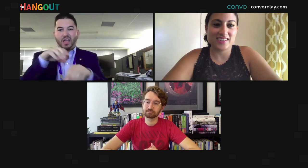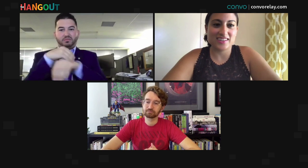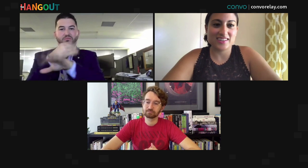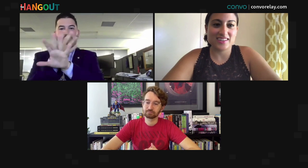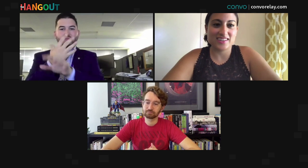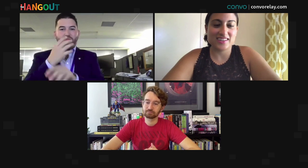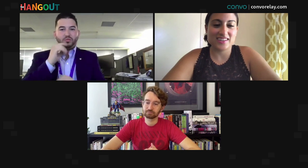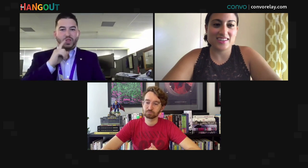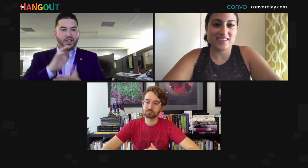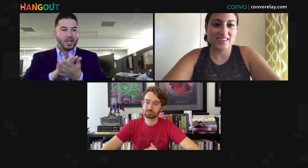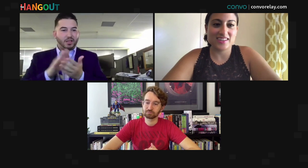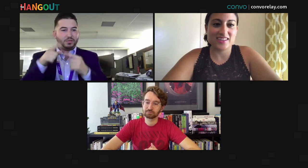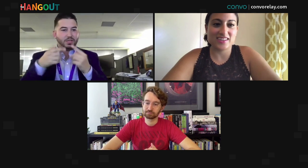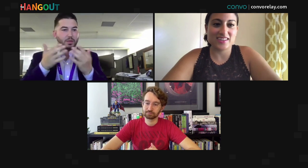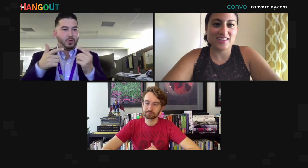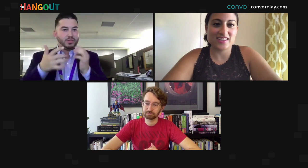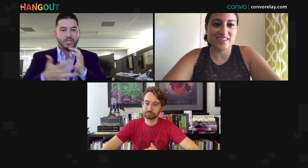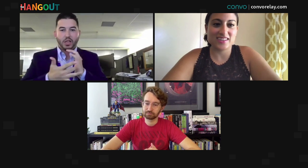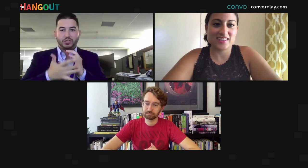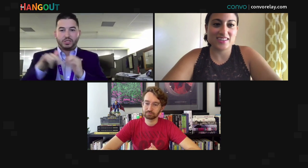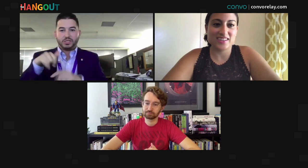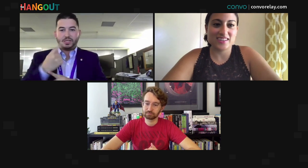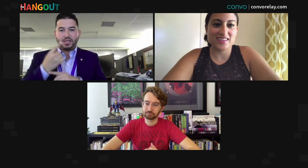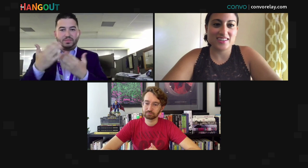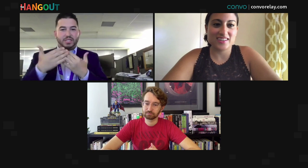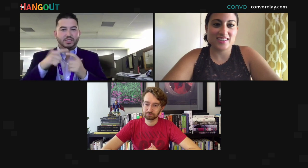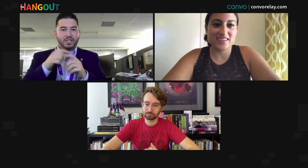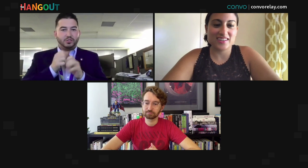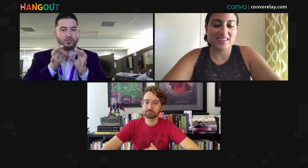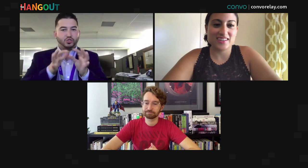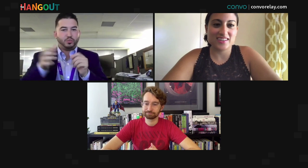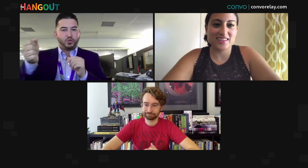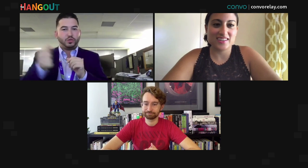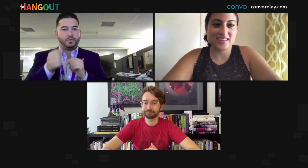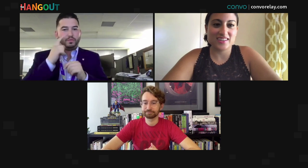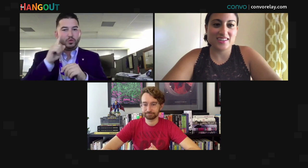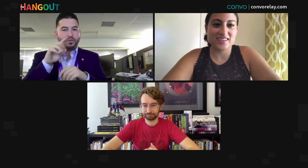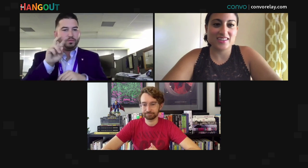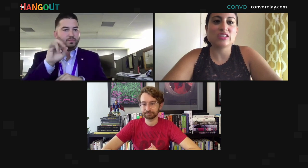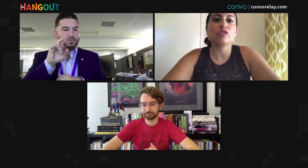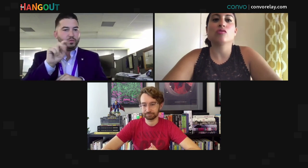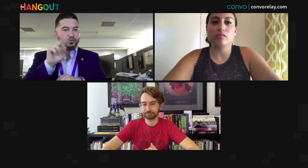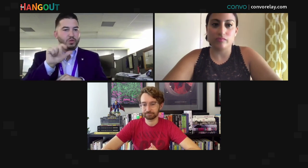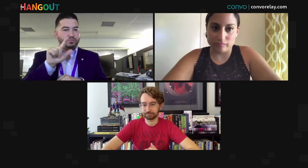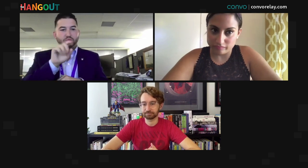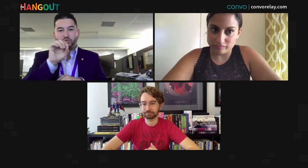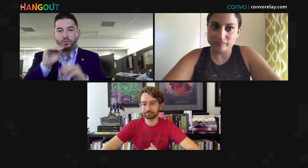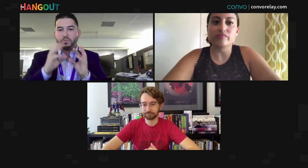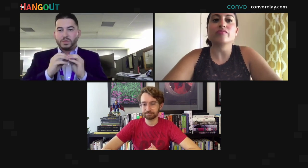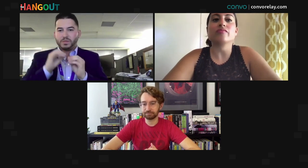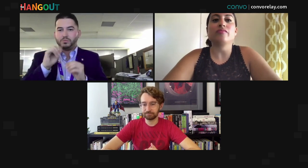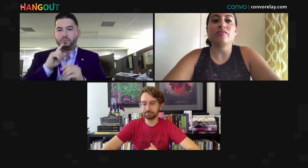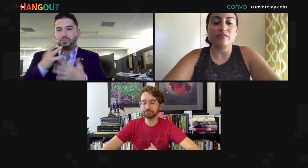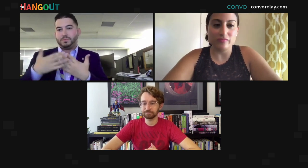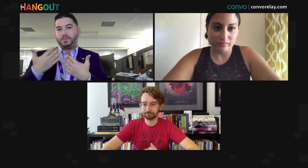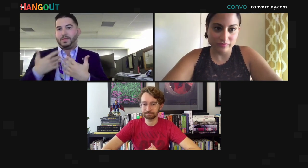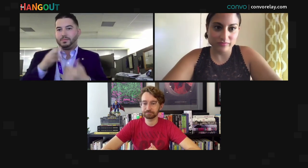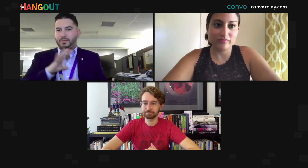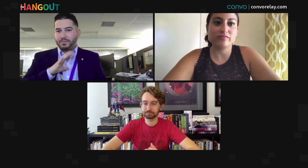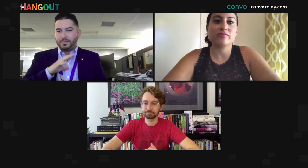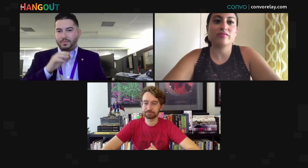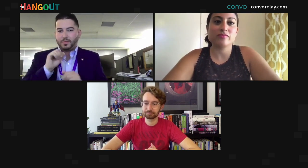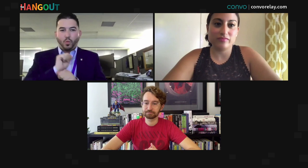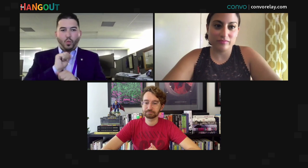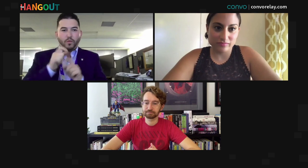or monthly staff meetings, or any type of video meeting. So that's a nice thing about technology these days. It's so easy to get an interpreter for virtual